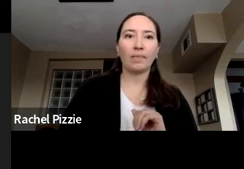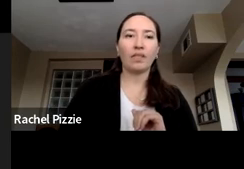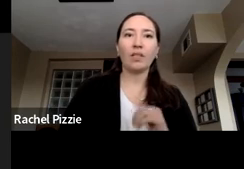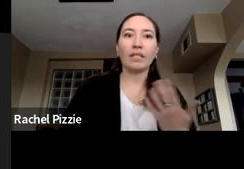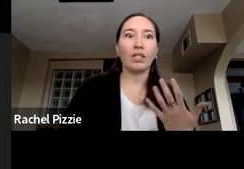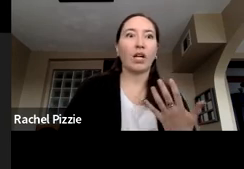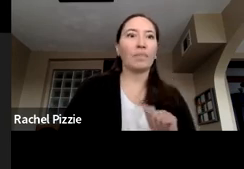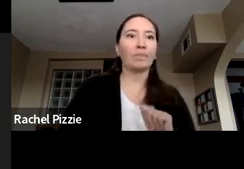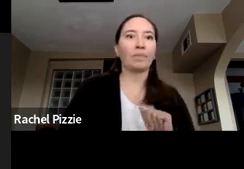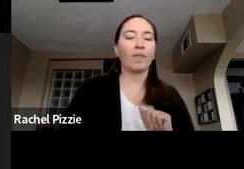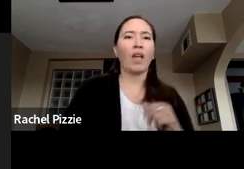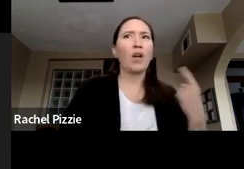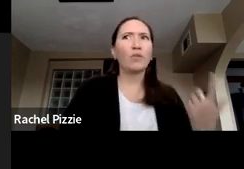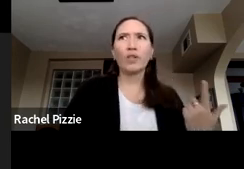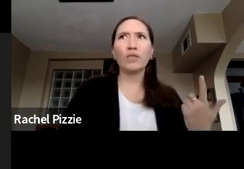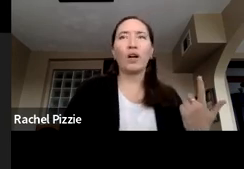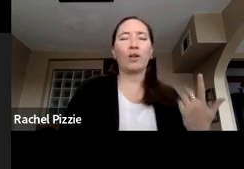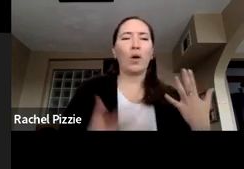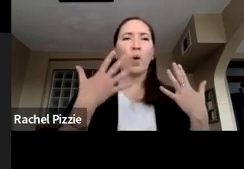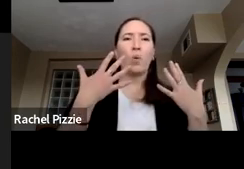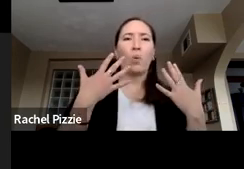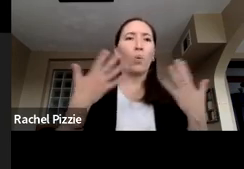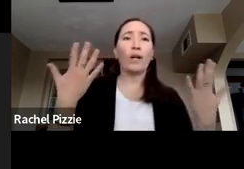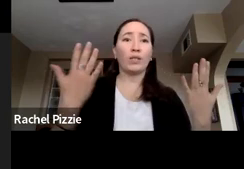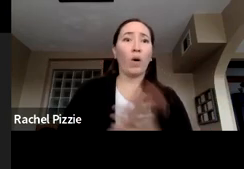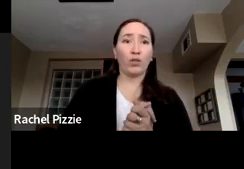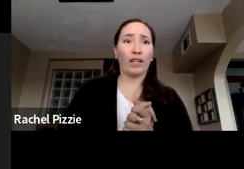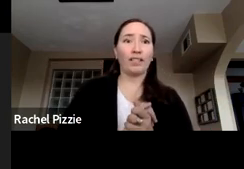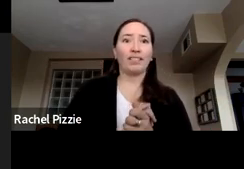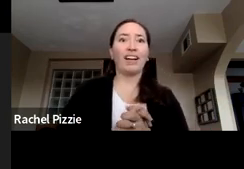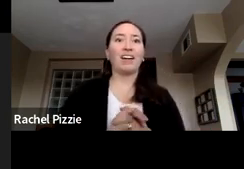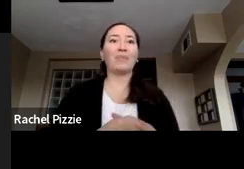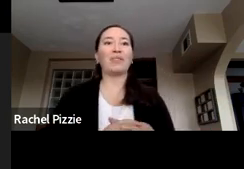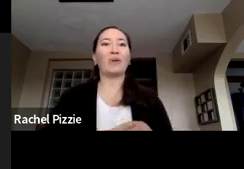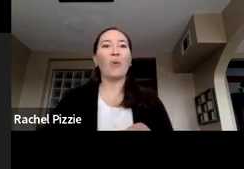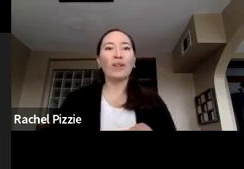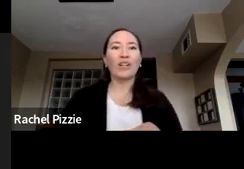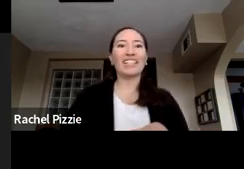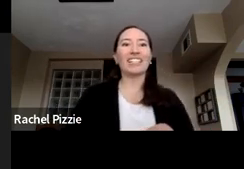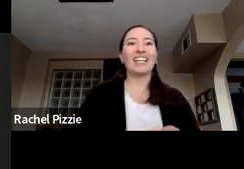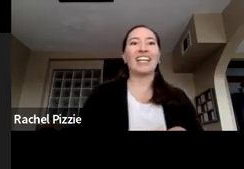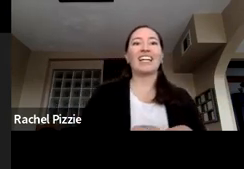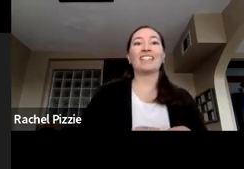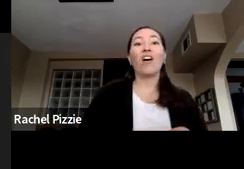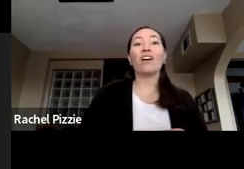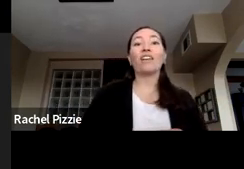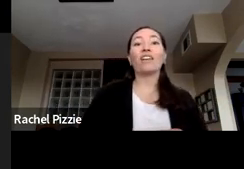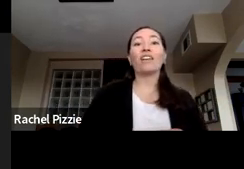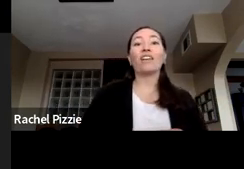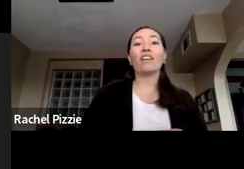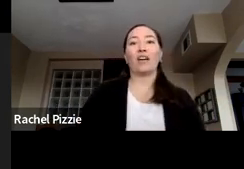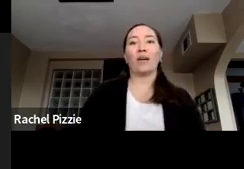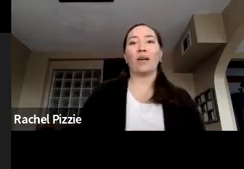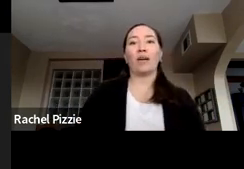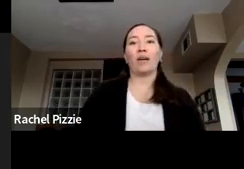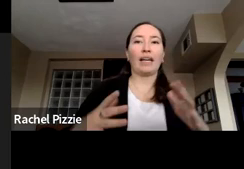Okay, so let's get started. First of all, what is Qualtrics? So Qualtrics is